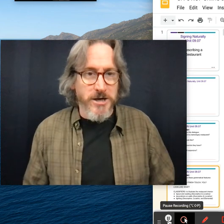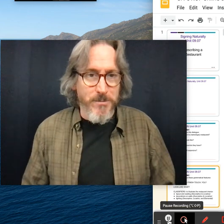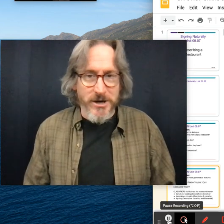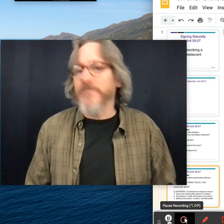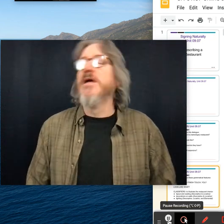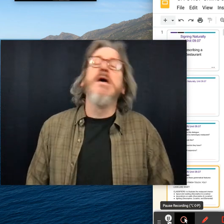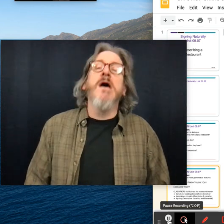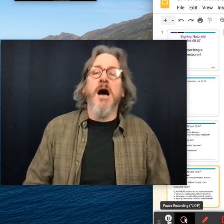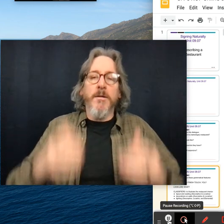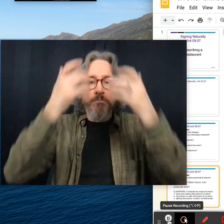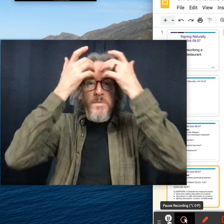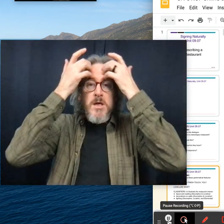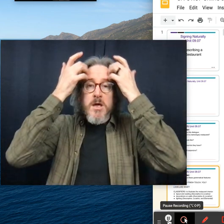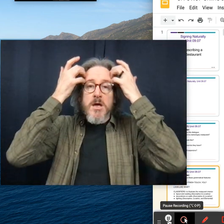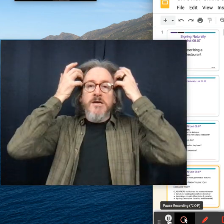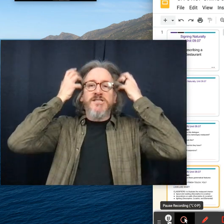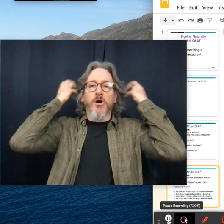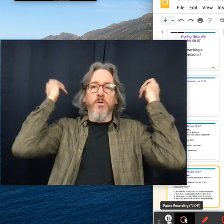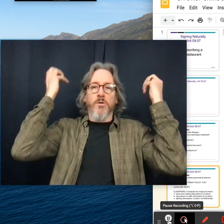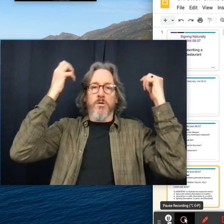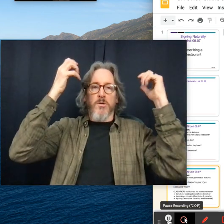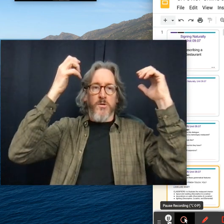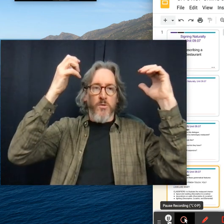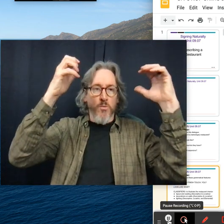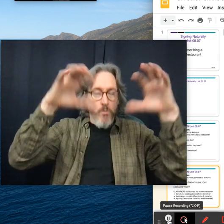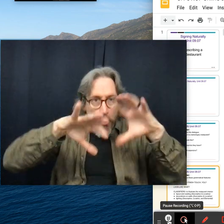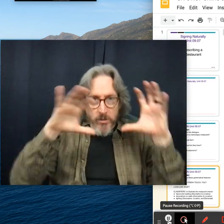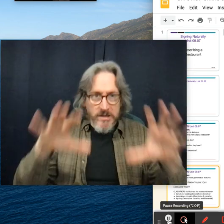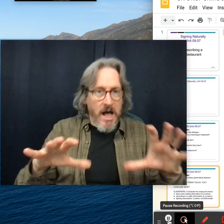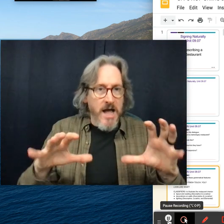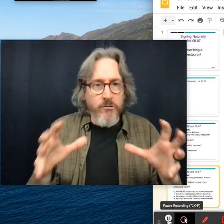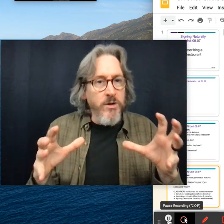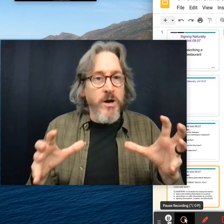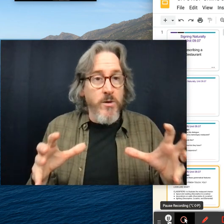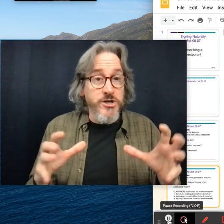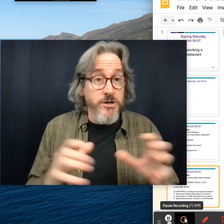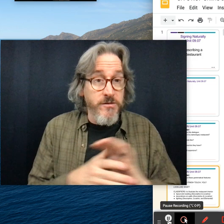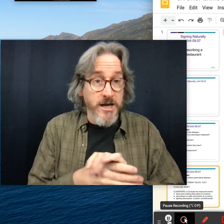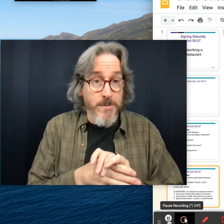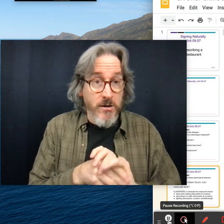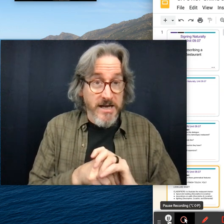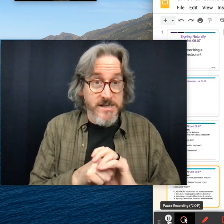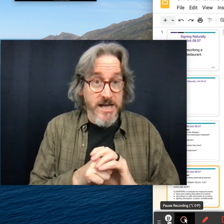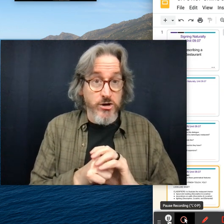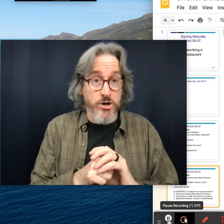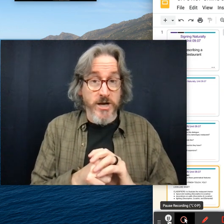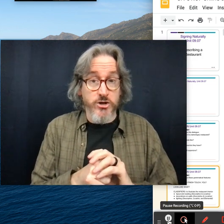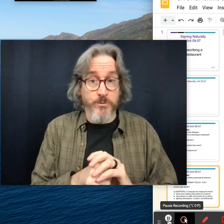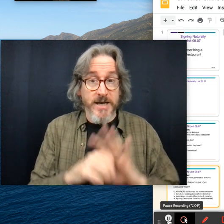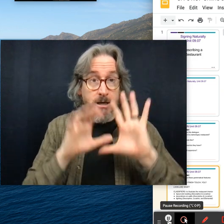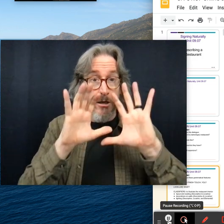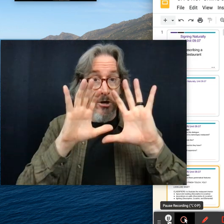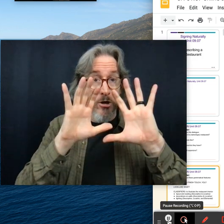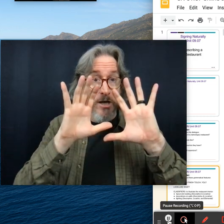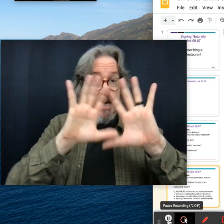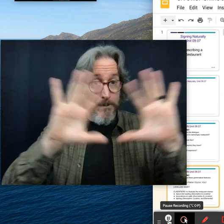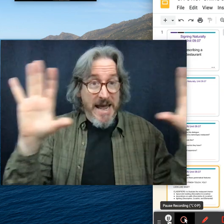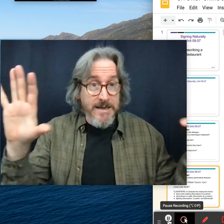Okay, dog not barking. So literally what I want you to think about is that you're going to